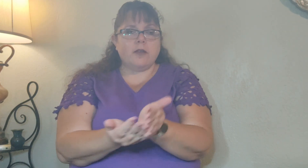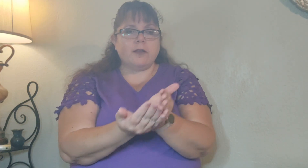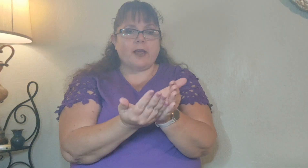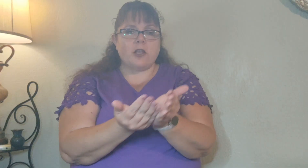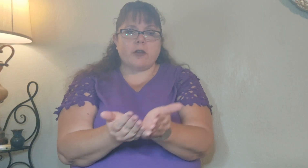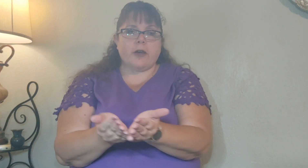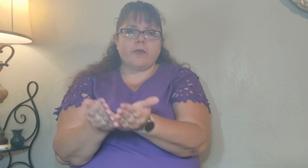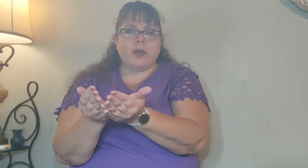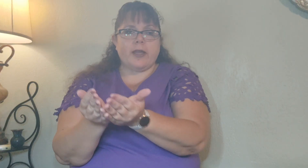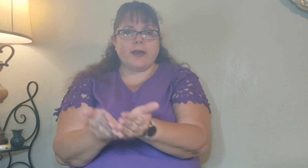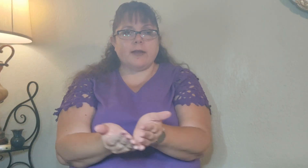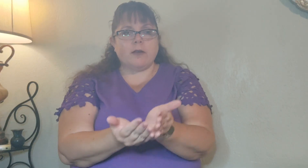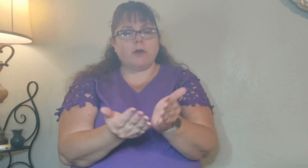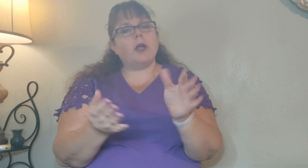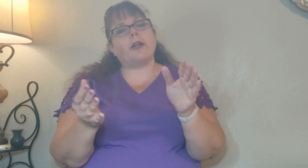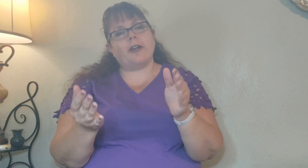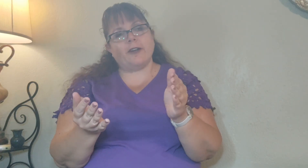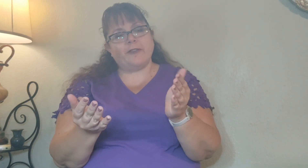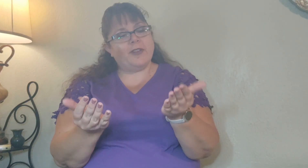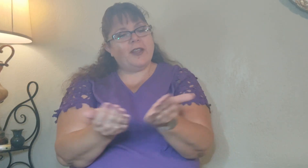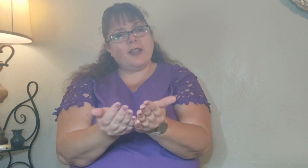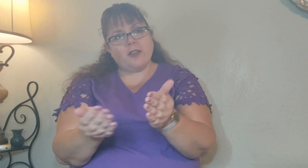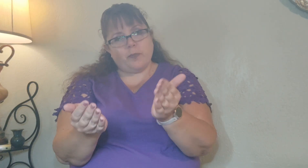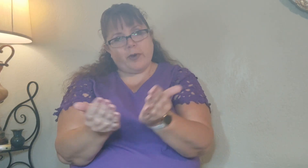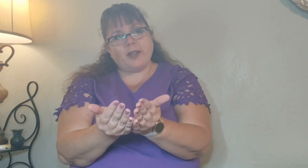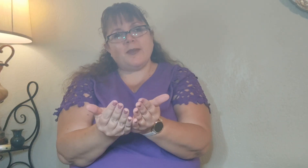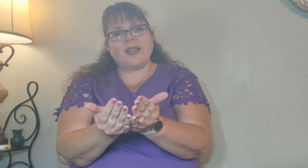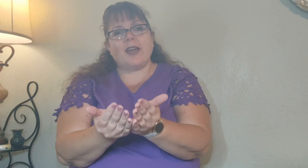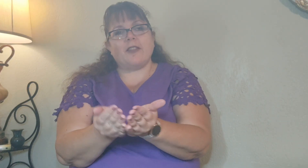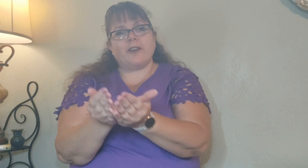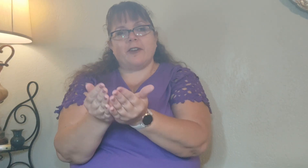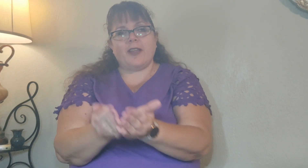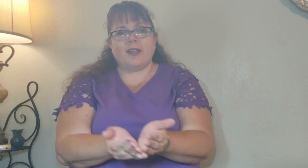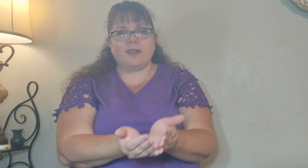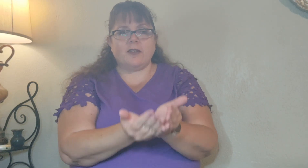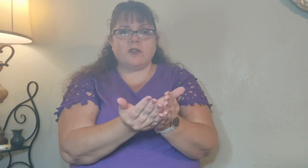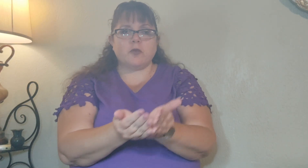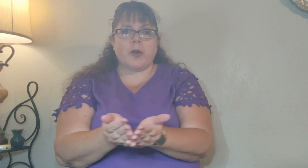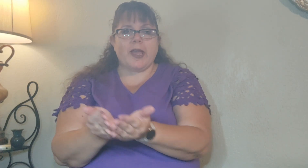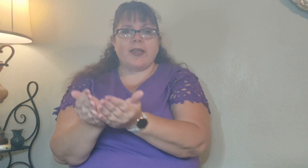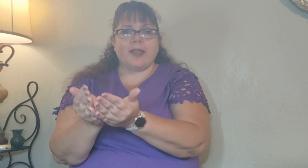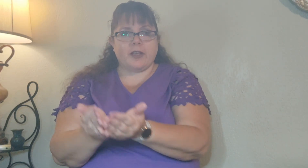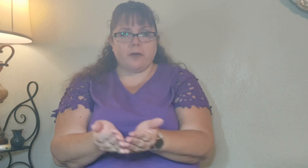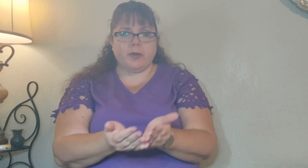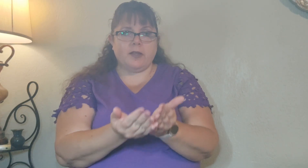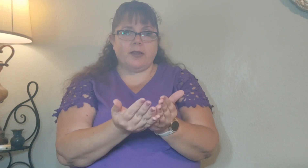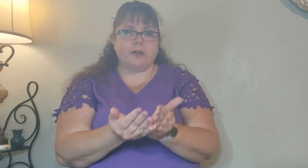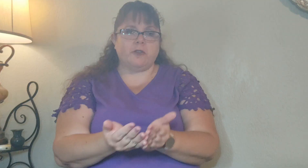it's like you cuff your hand, or not cuff, you bring them together and sway like you would in the